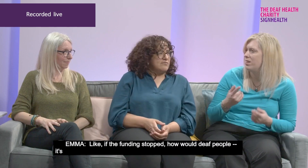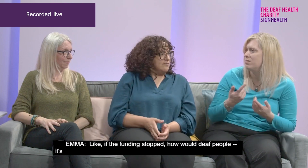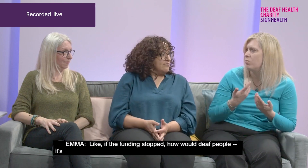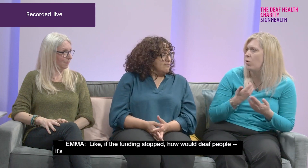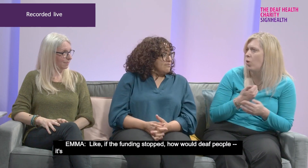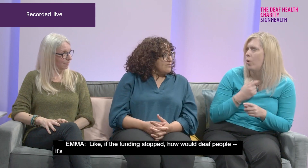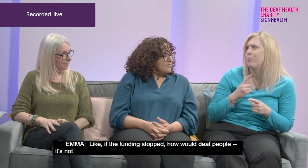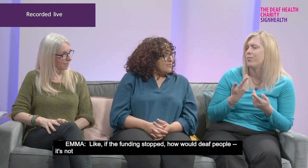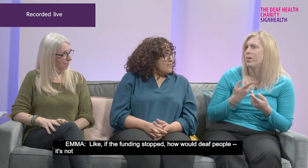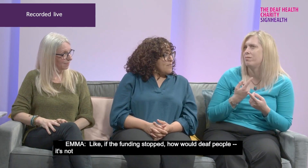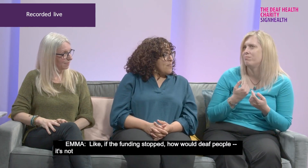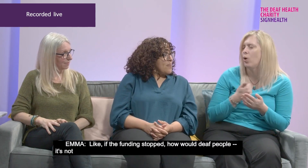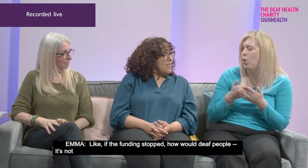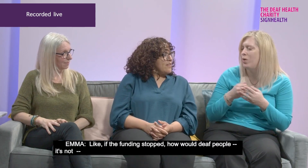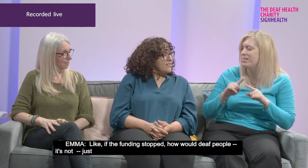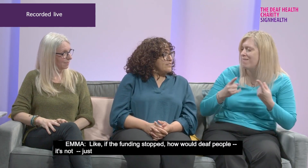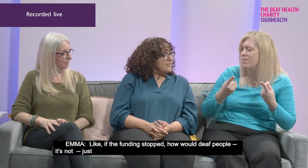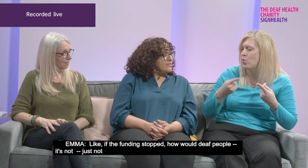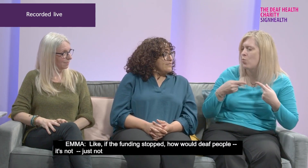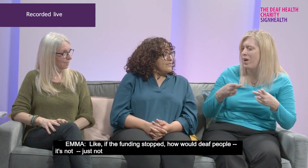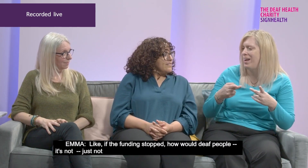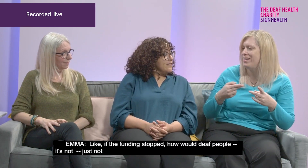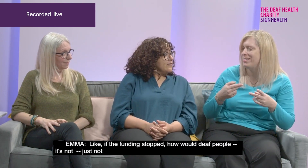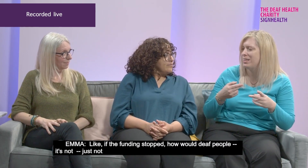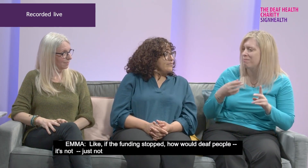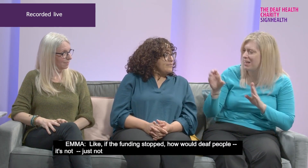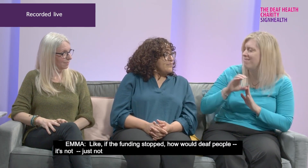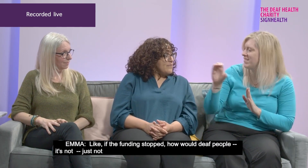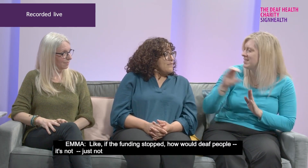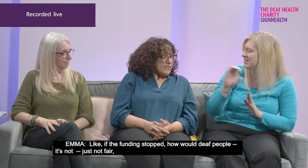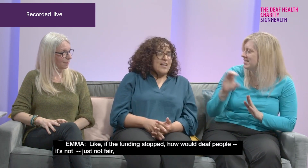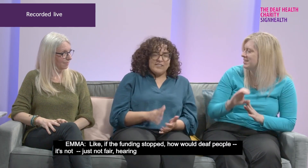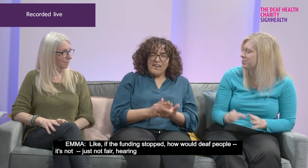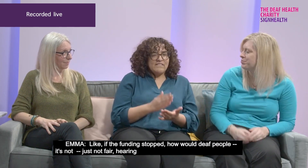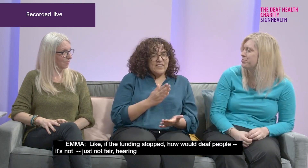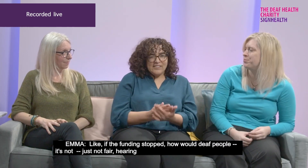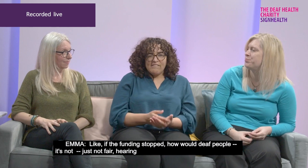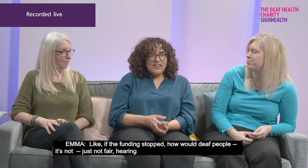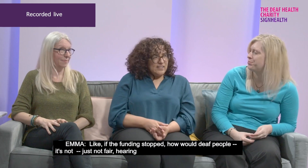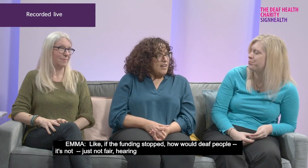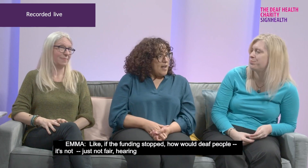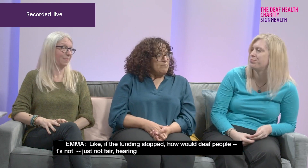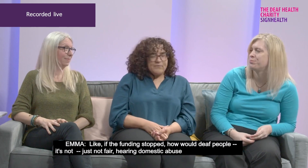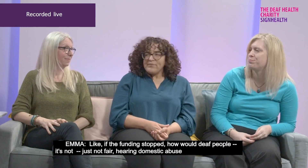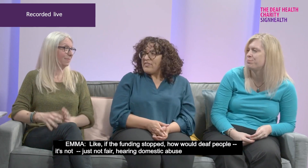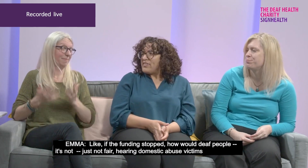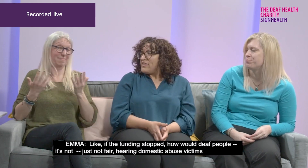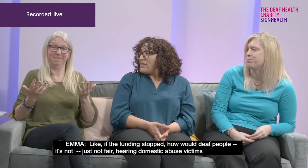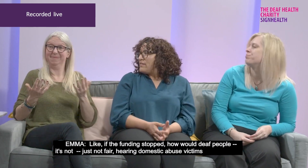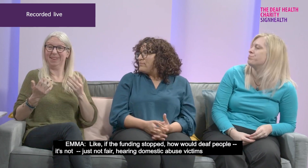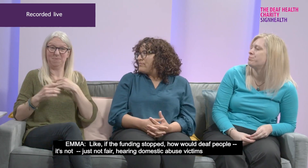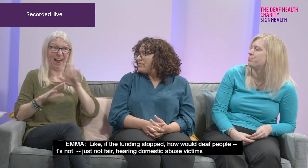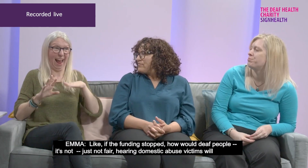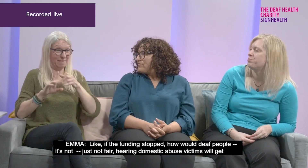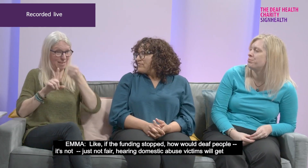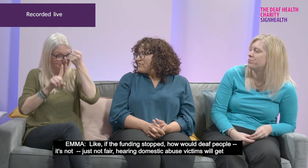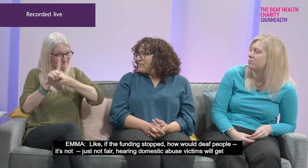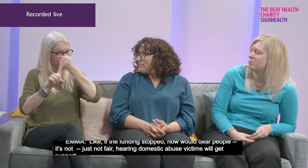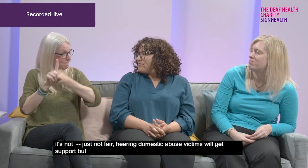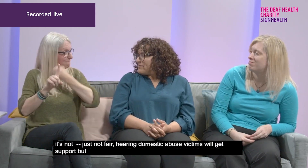won't. That's not fair. And Kate's saying, yeah, we need to think of a different way, potentially, different avenues of getting funding. And Vicky's